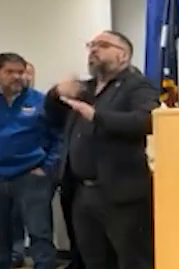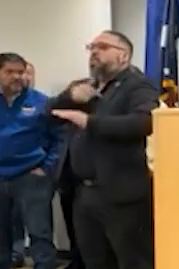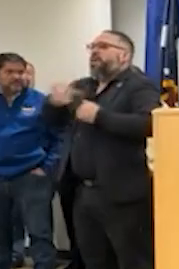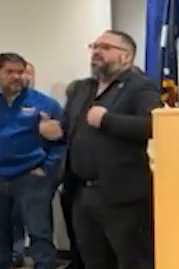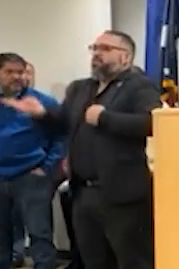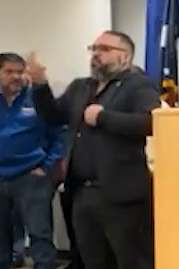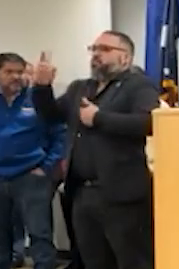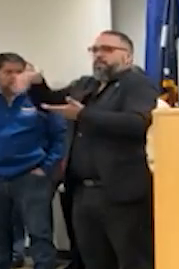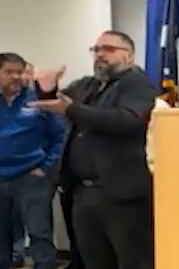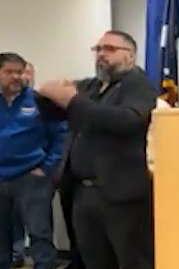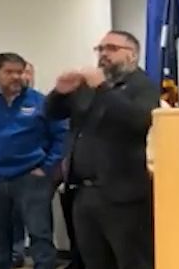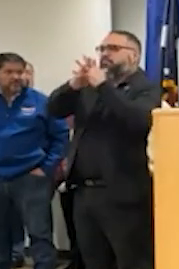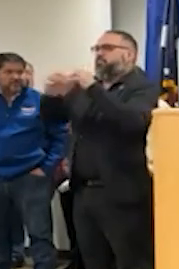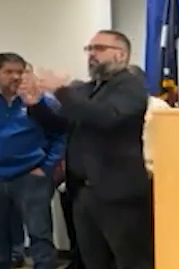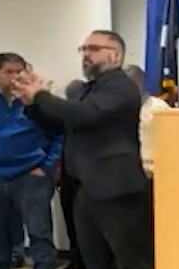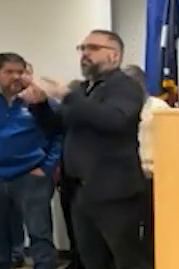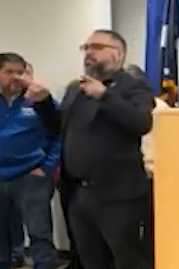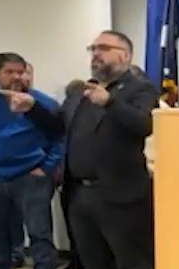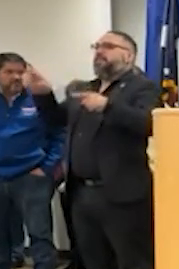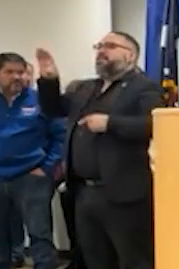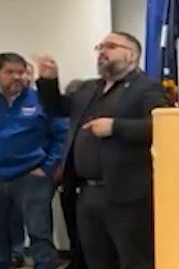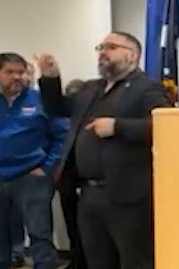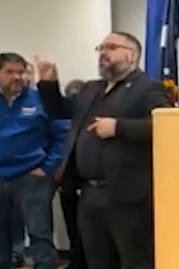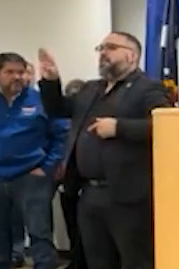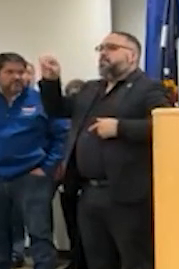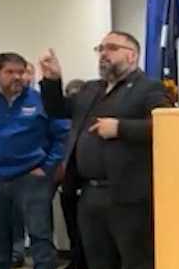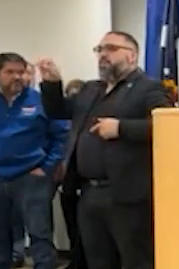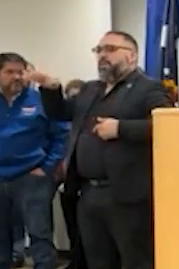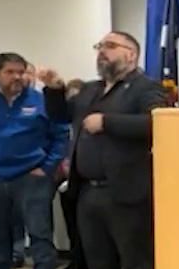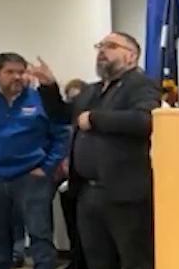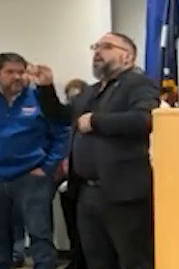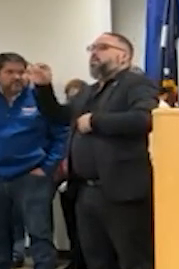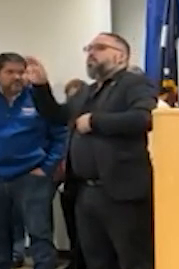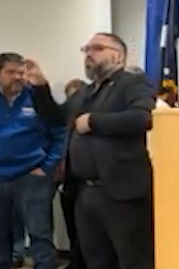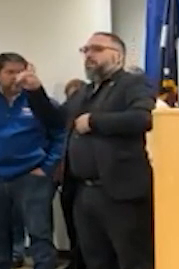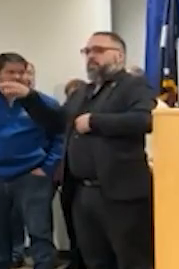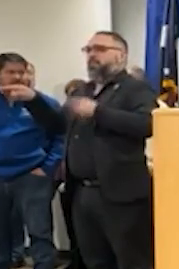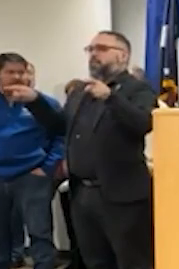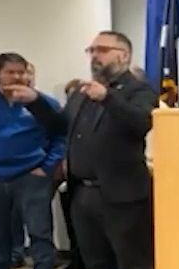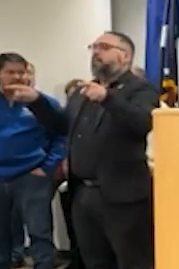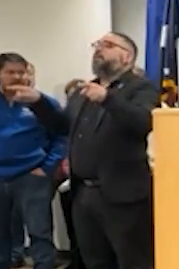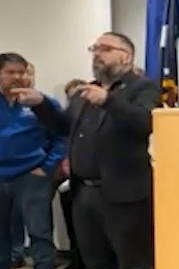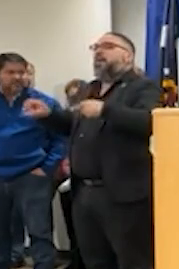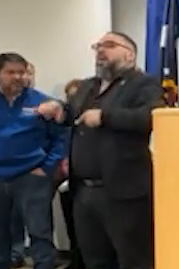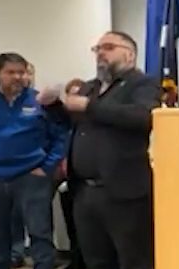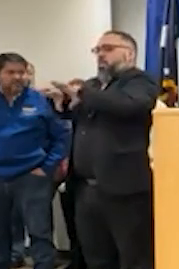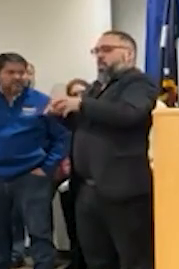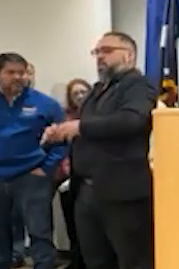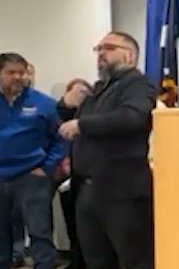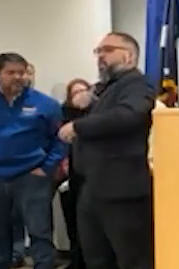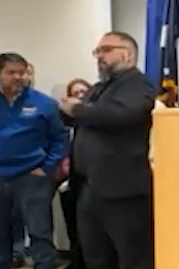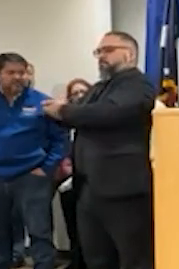that opened up this morning that are City, Bodie, and Tobin Community Centers. There are additional partners that we're working